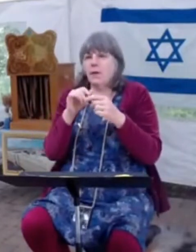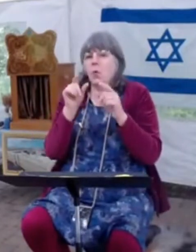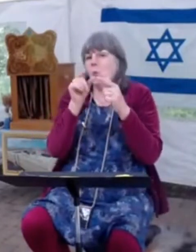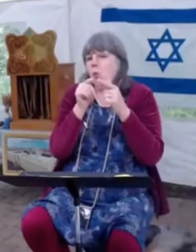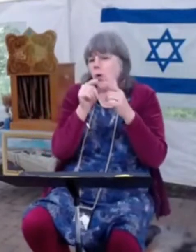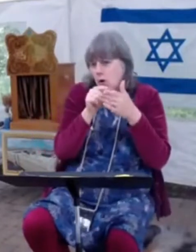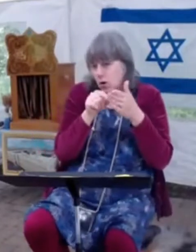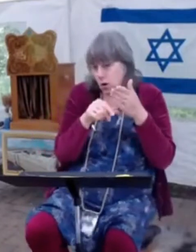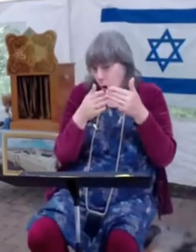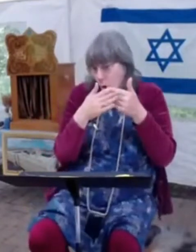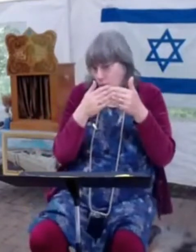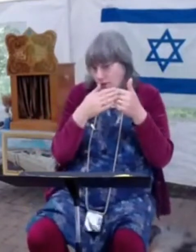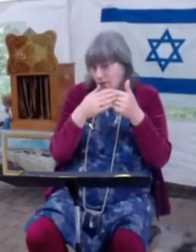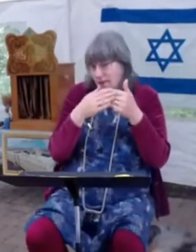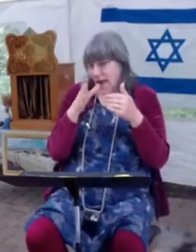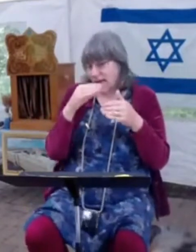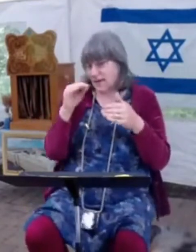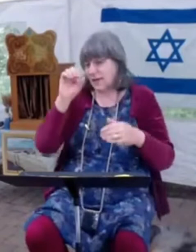ransomed.